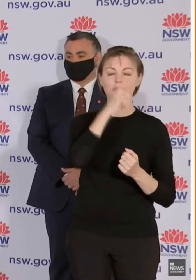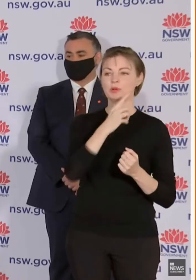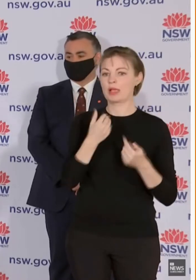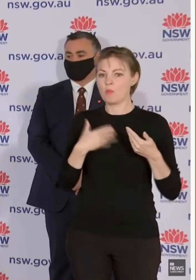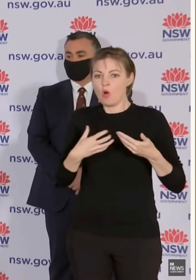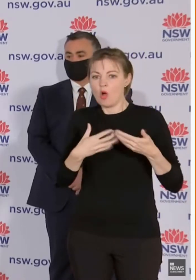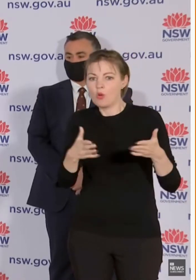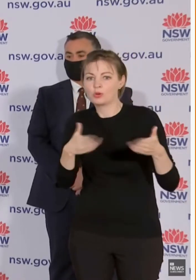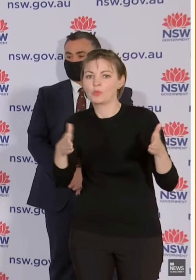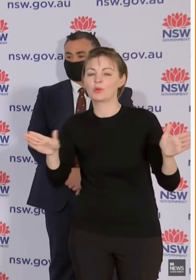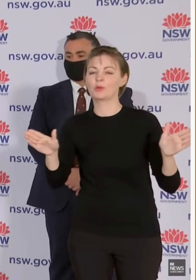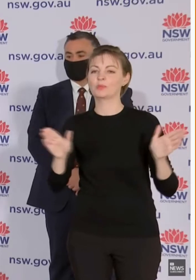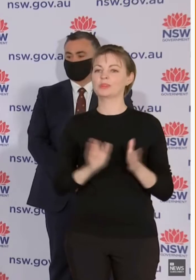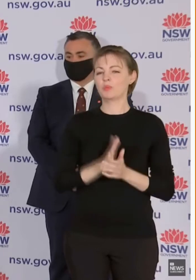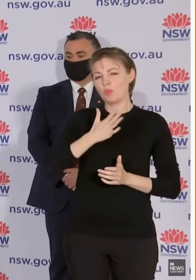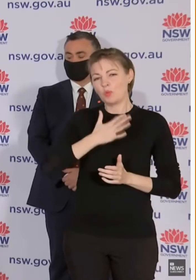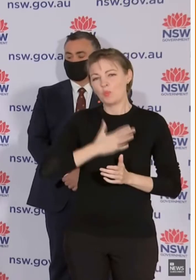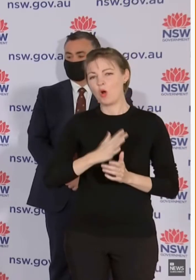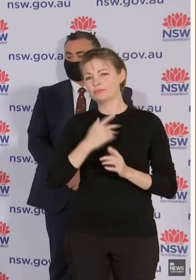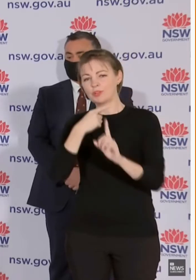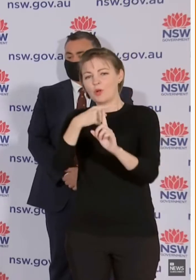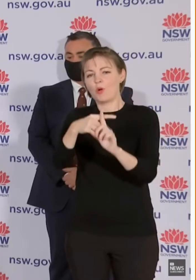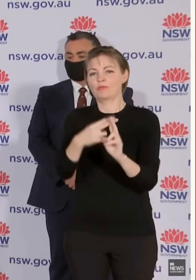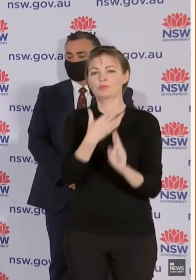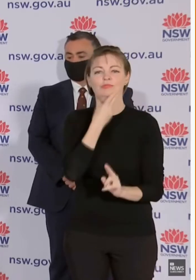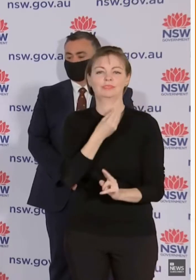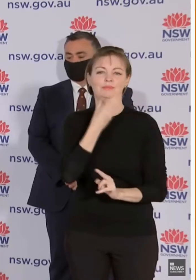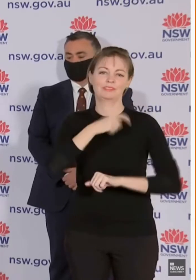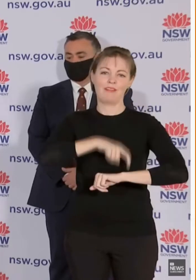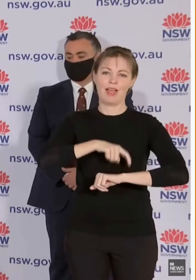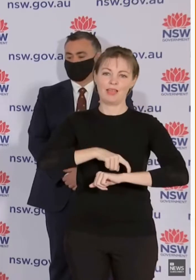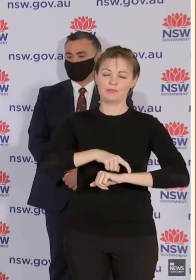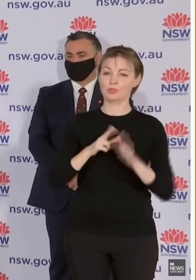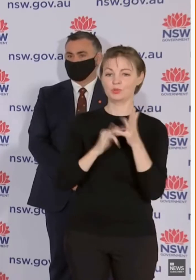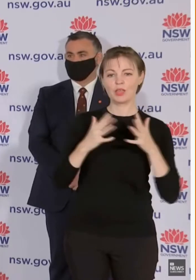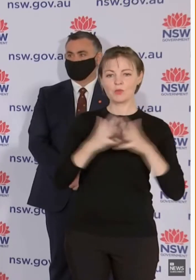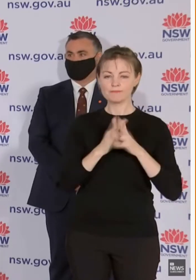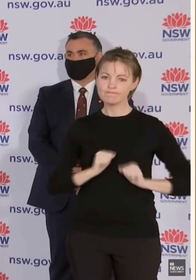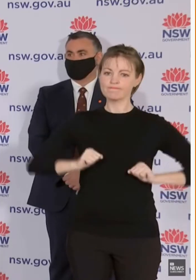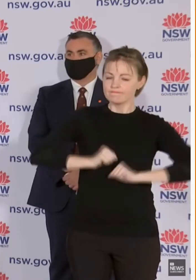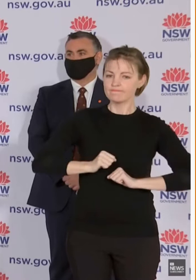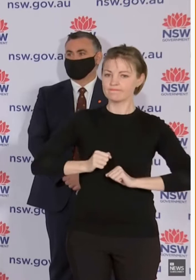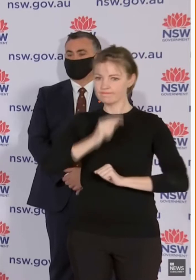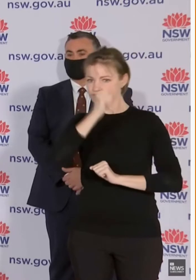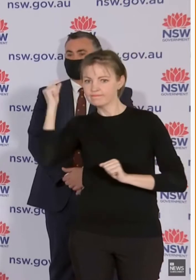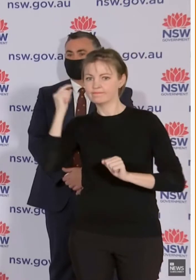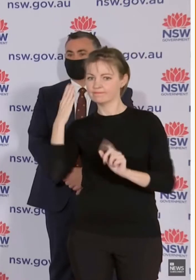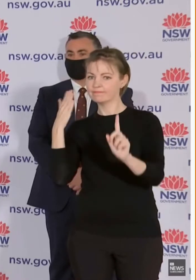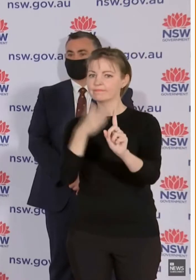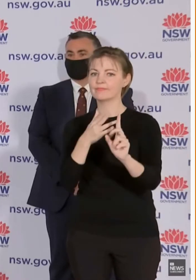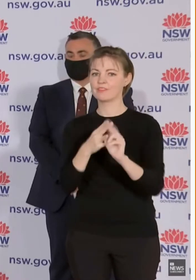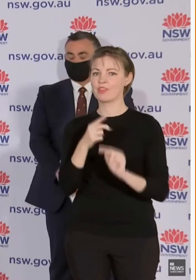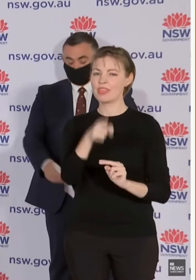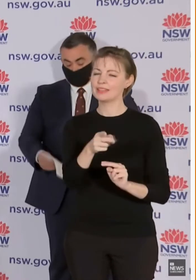Wales will step up to support that cause and that case. And I really stress to everybody the importance of vaccination. So please think